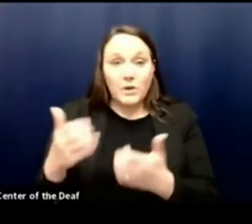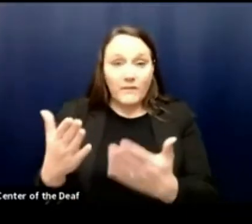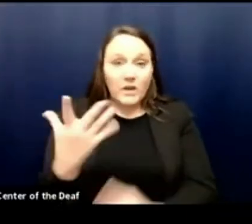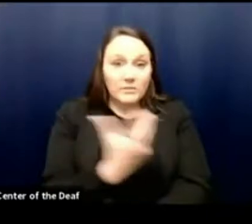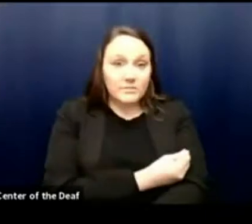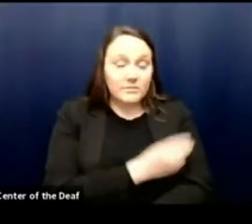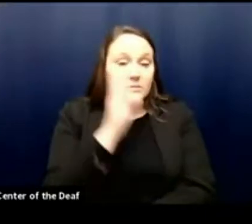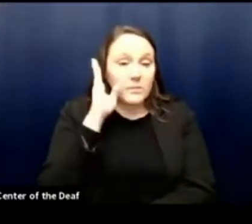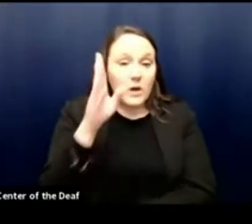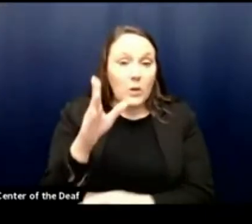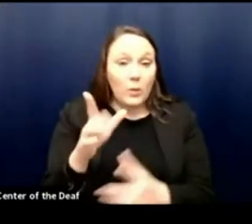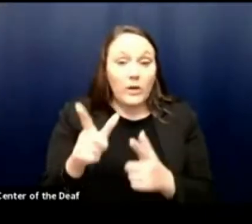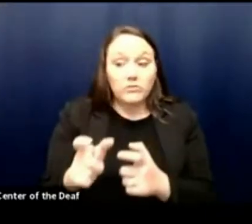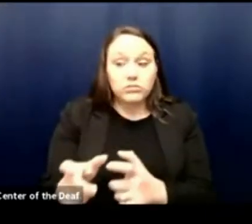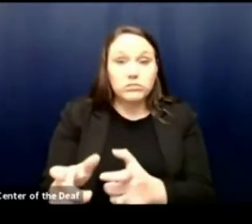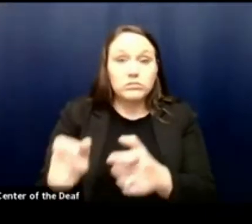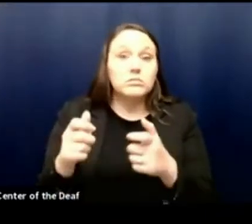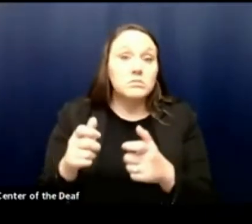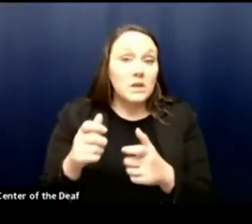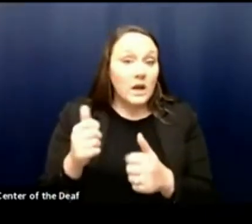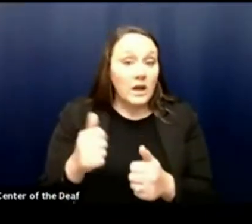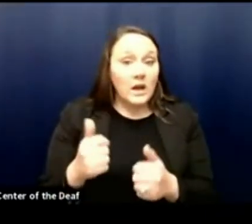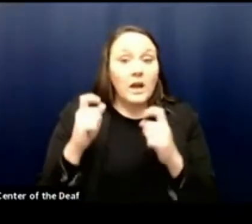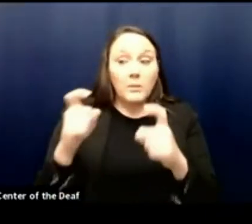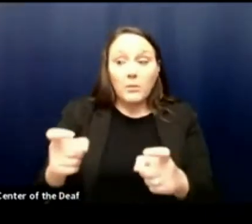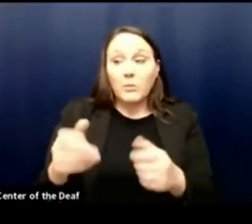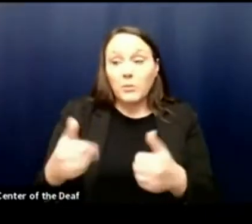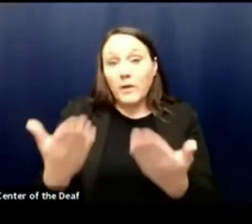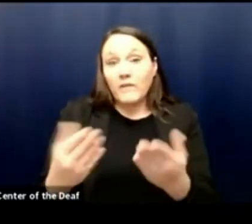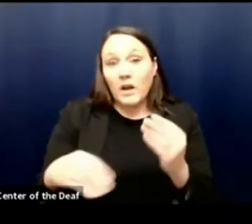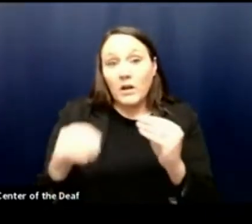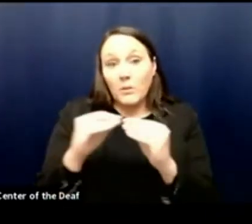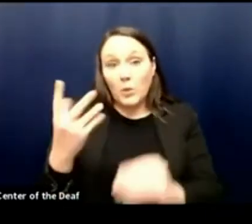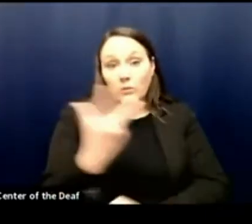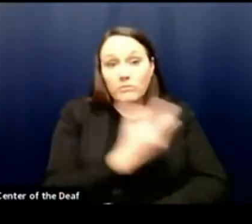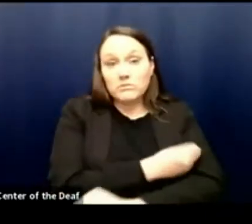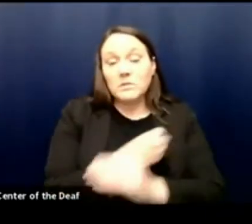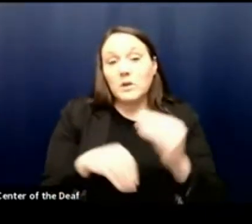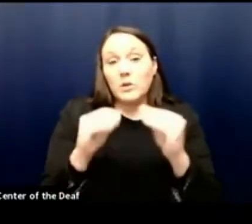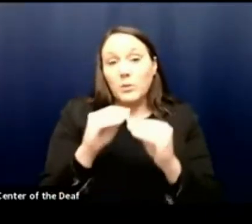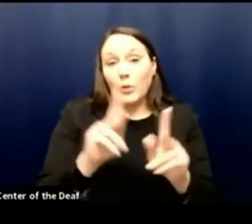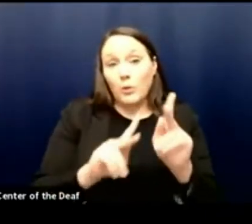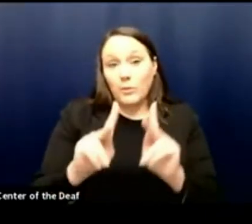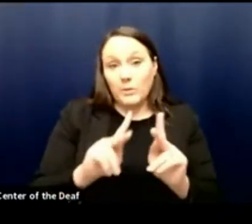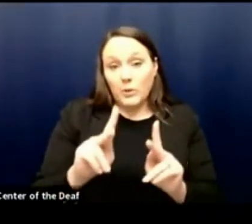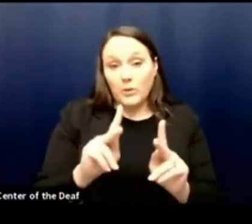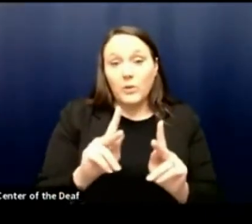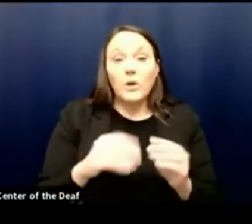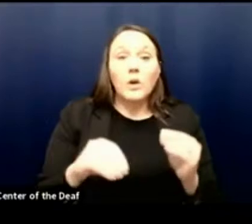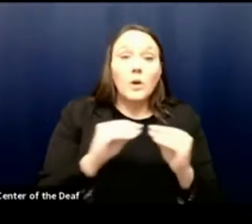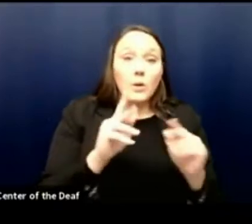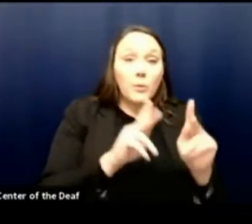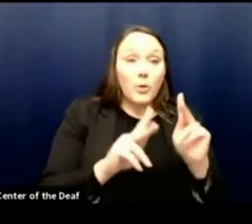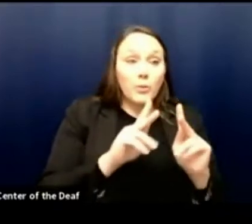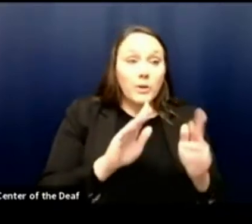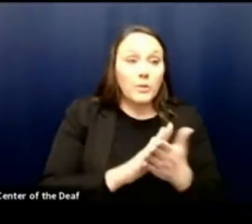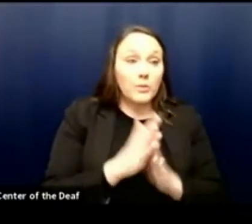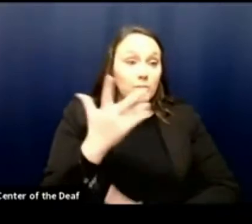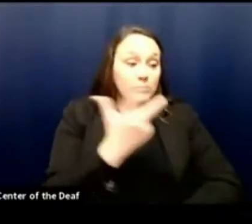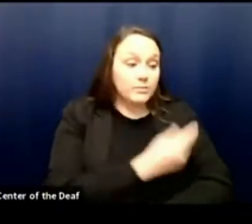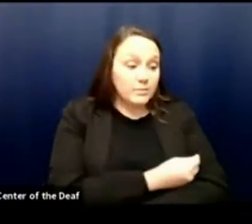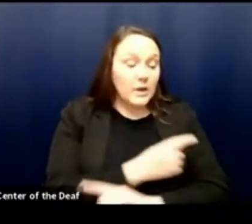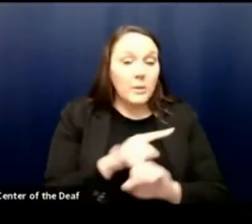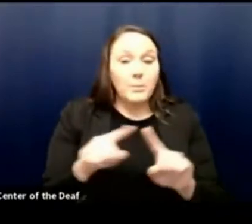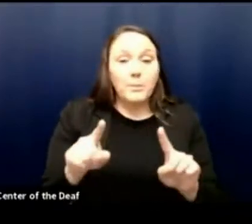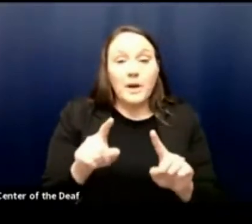to larger groups of individuals. So more access points, more people get vaccinated, but we have to have the vaccine to